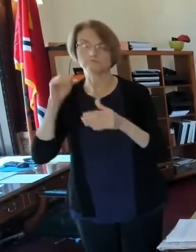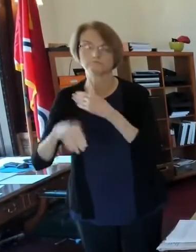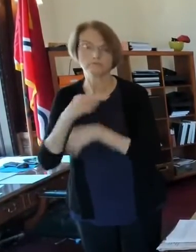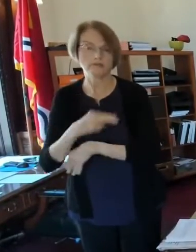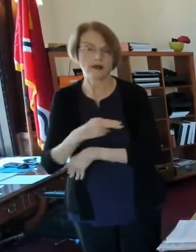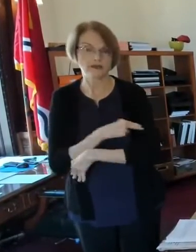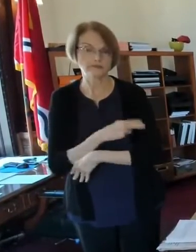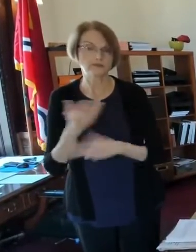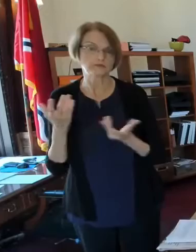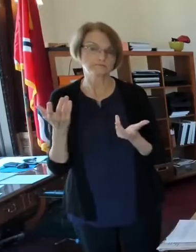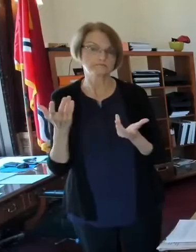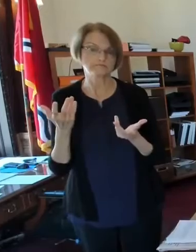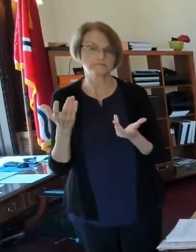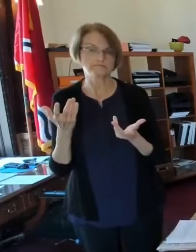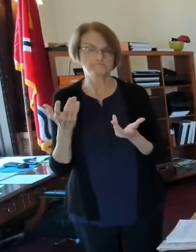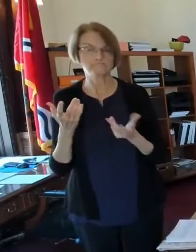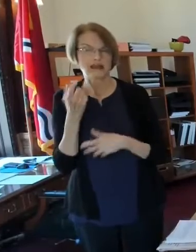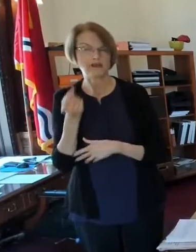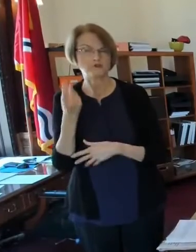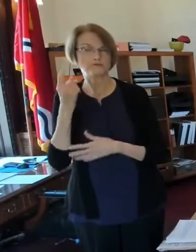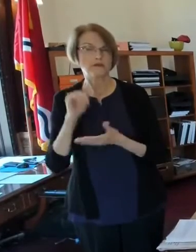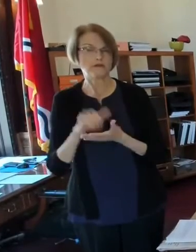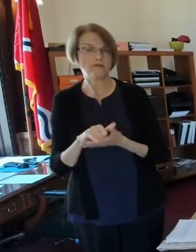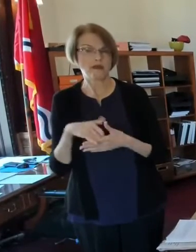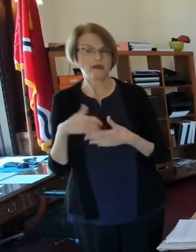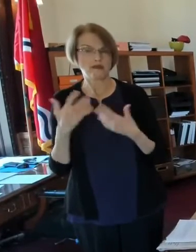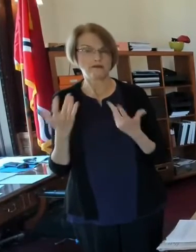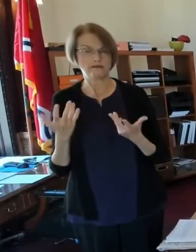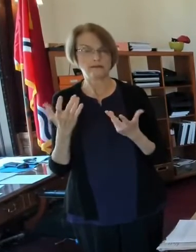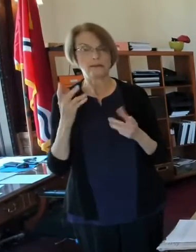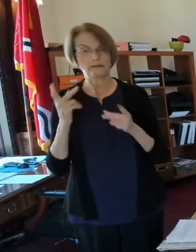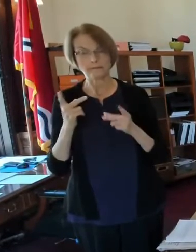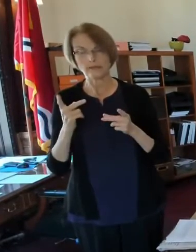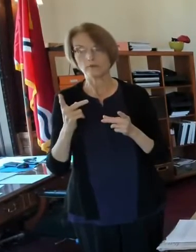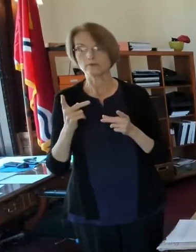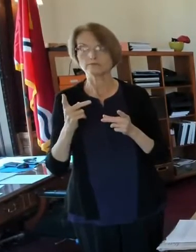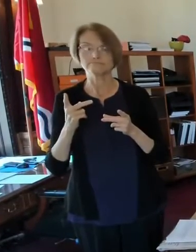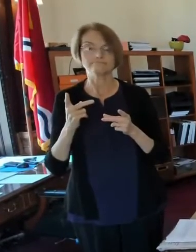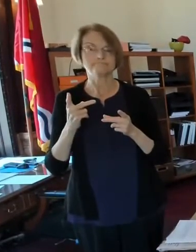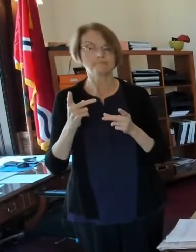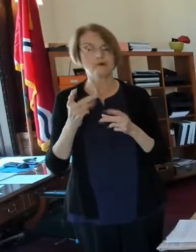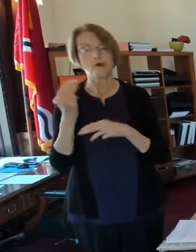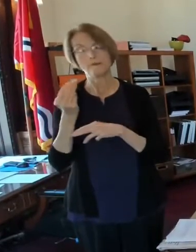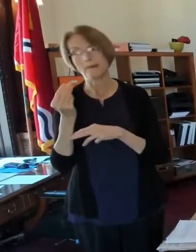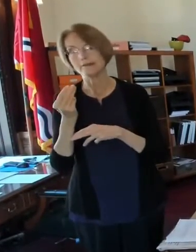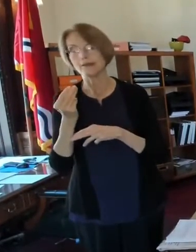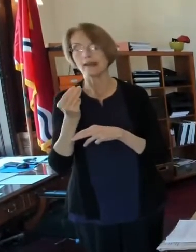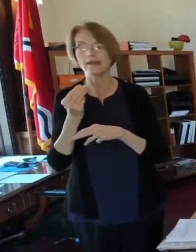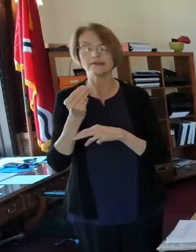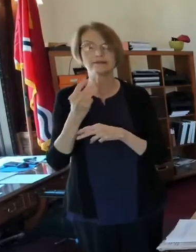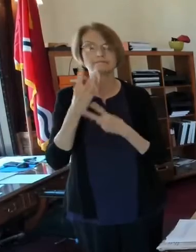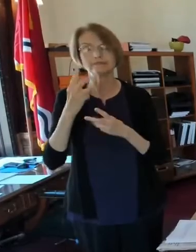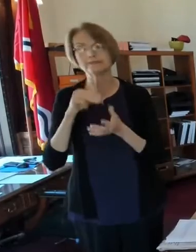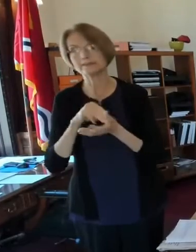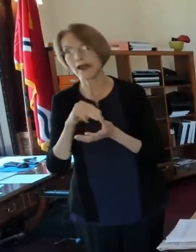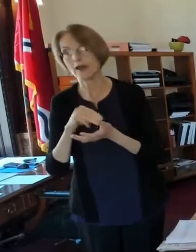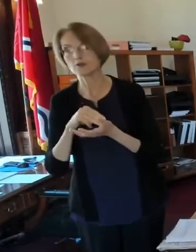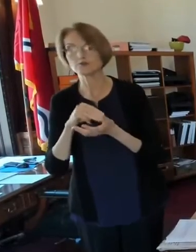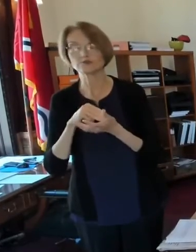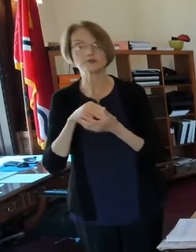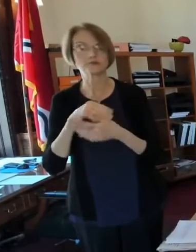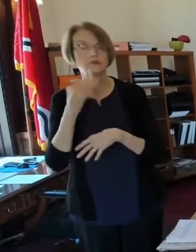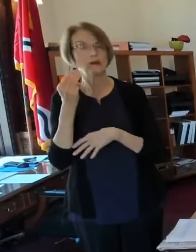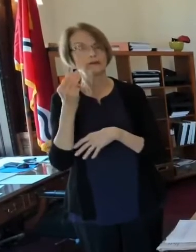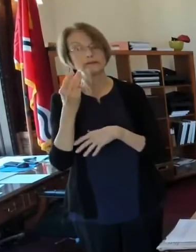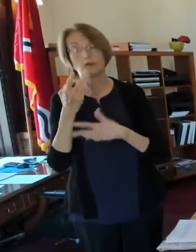is that's pretty understandable, I think, as maybe people go back to their doctor or seek some care on a